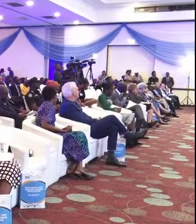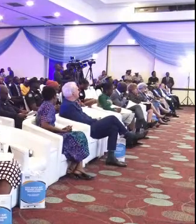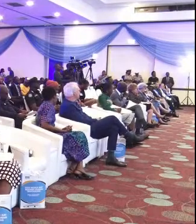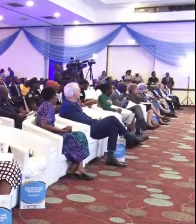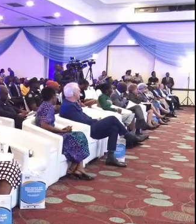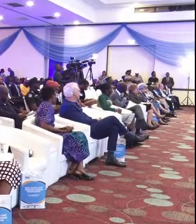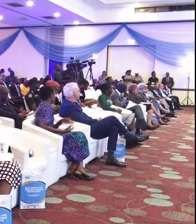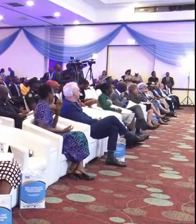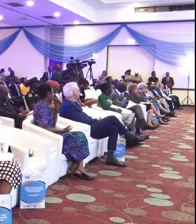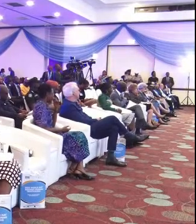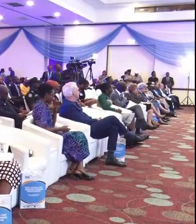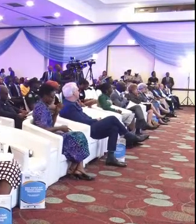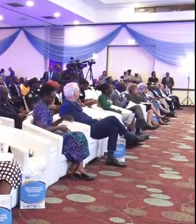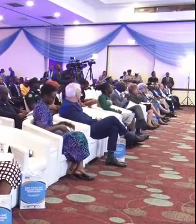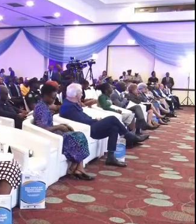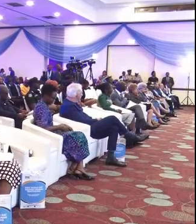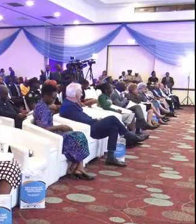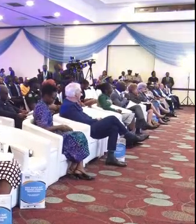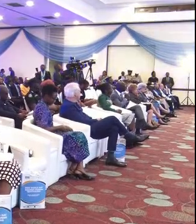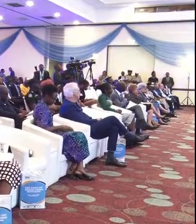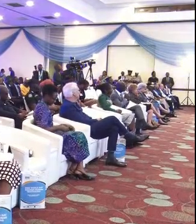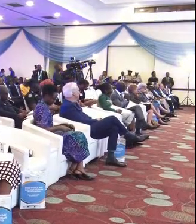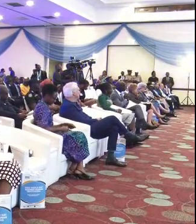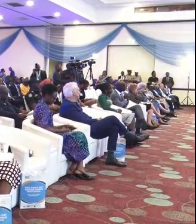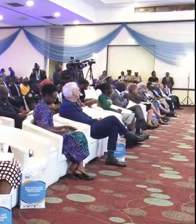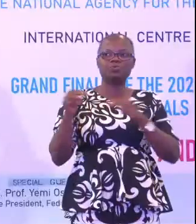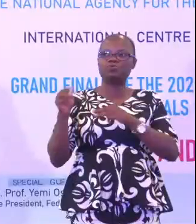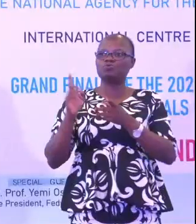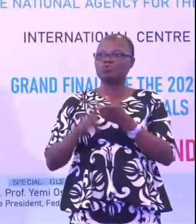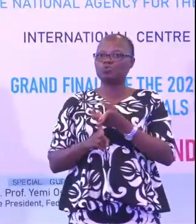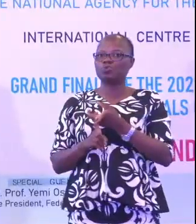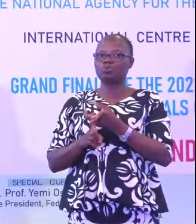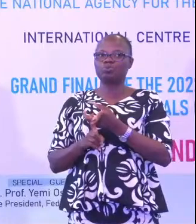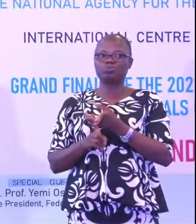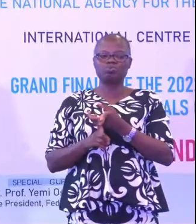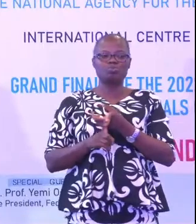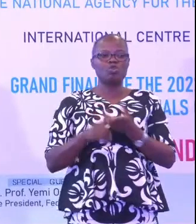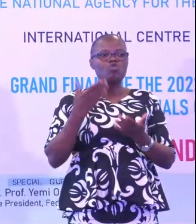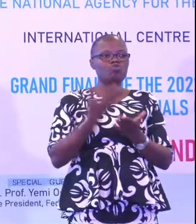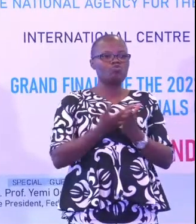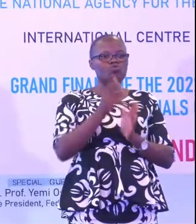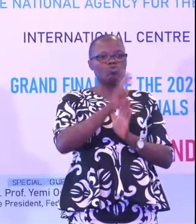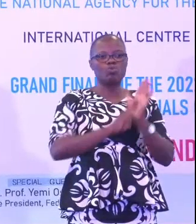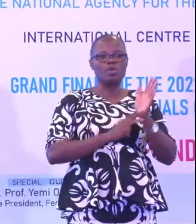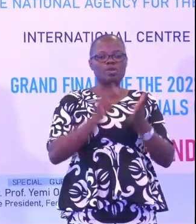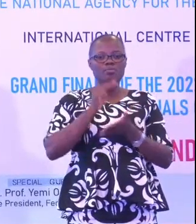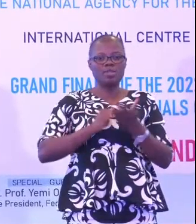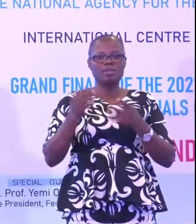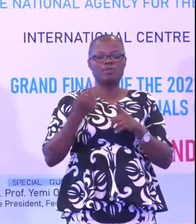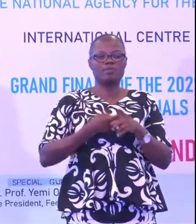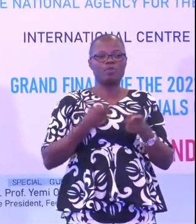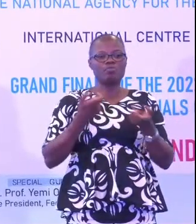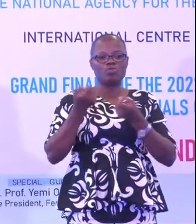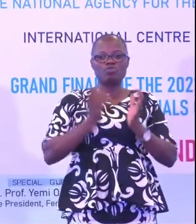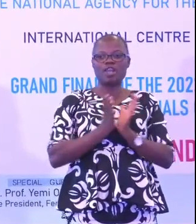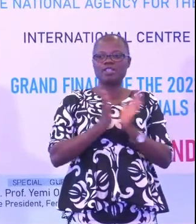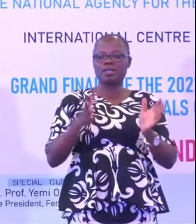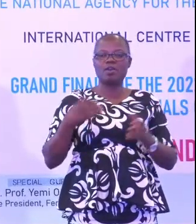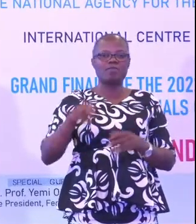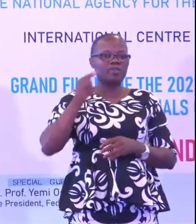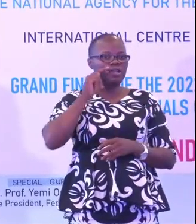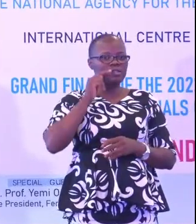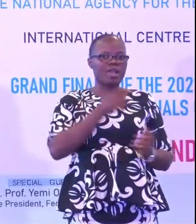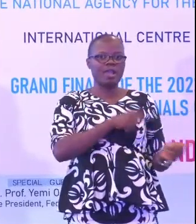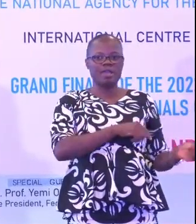Thank you very much, and quickly we'll move on to a goodwill message from the Controller General of the Nigerian Immigration Service.